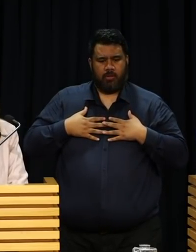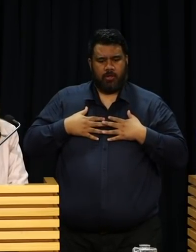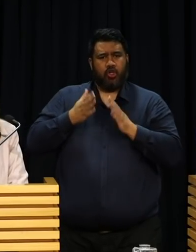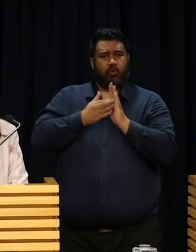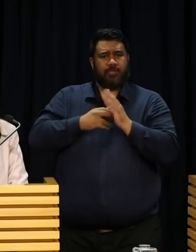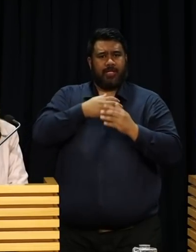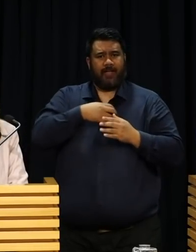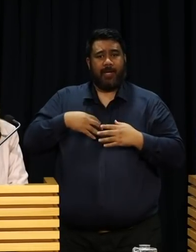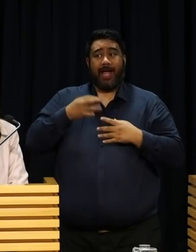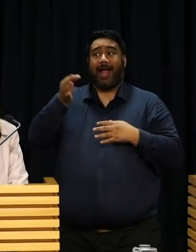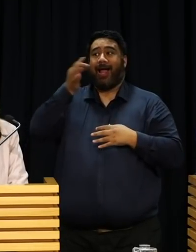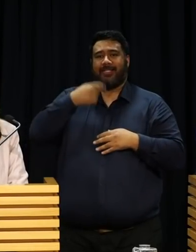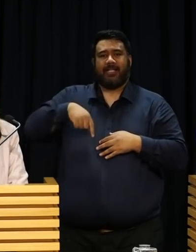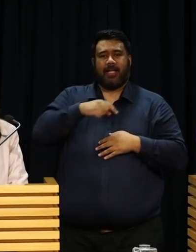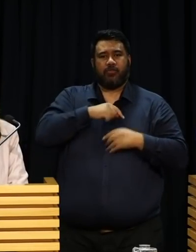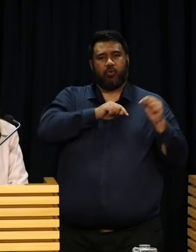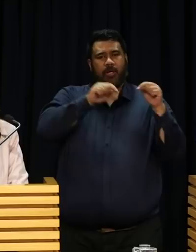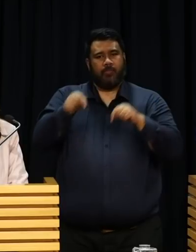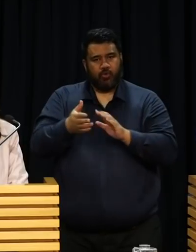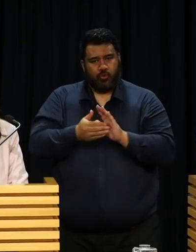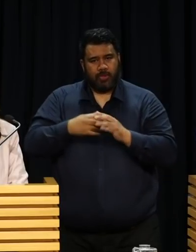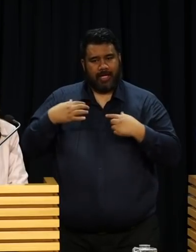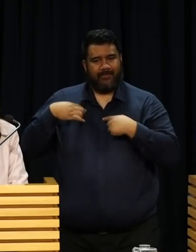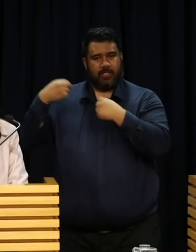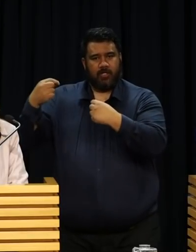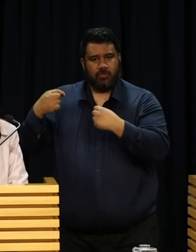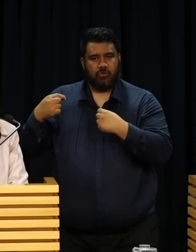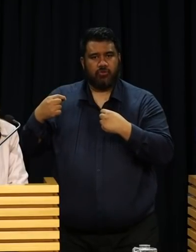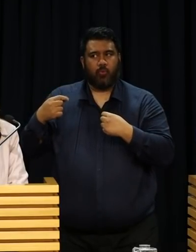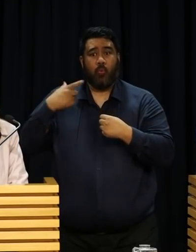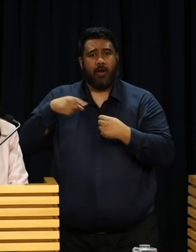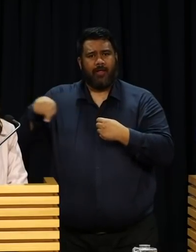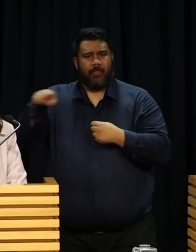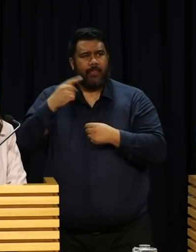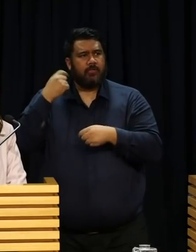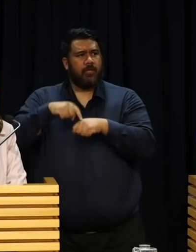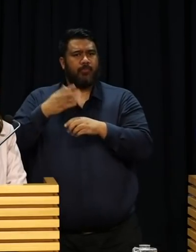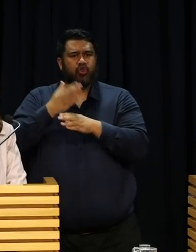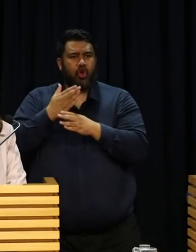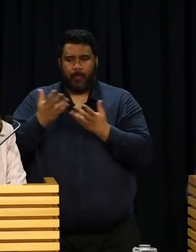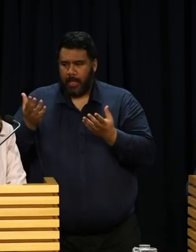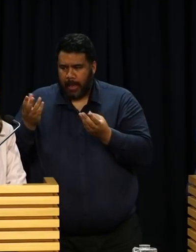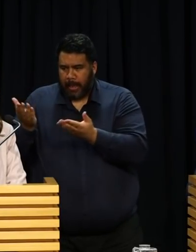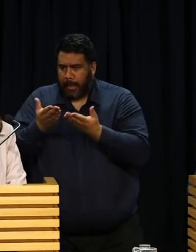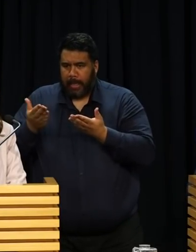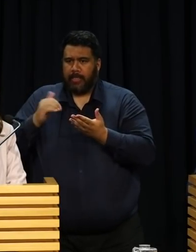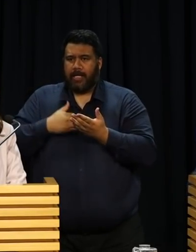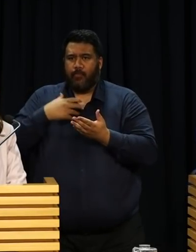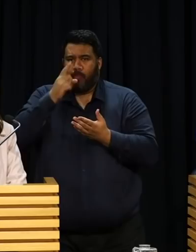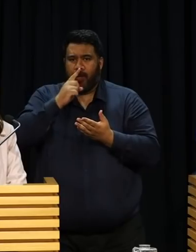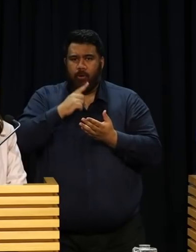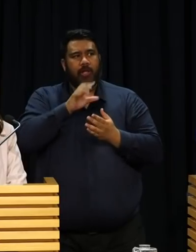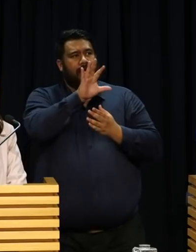come to New Zealand. We responded to the call to fill the labour workforce that was needed. In the same way